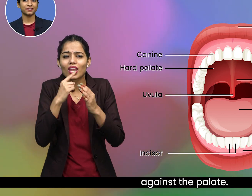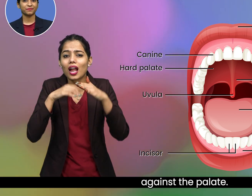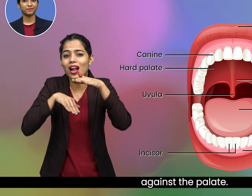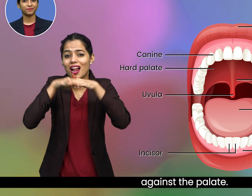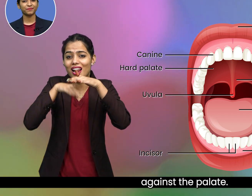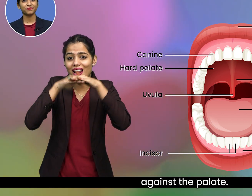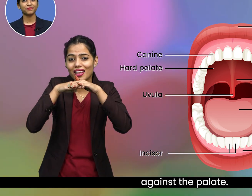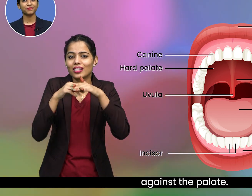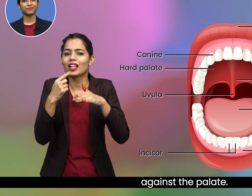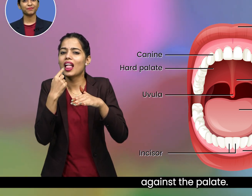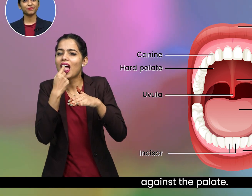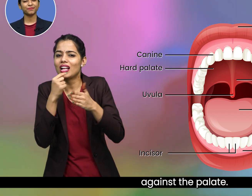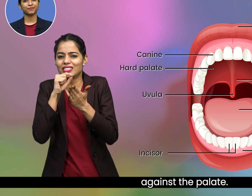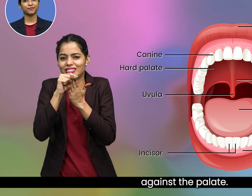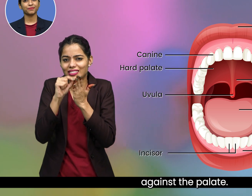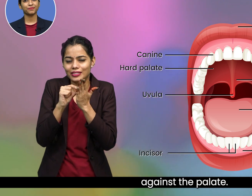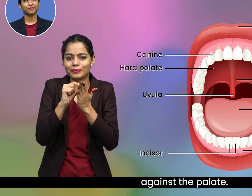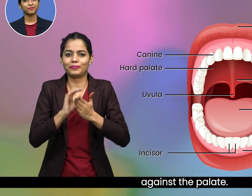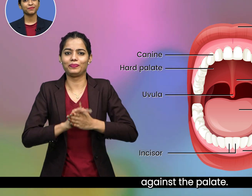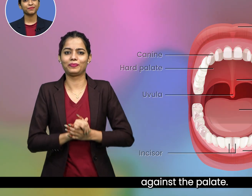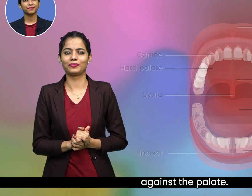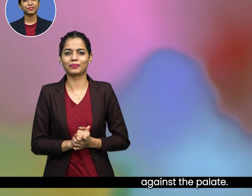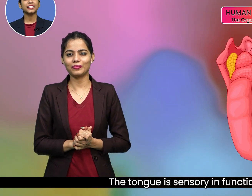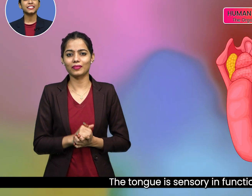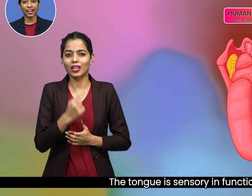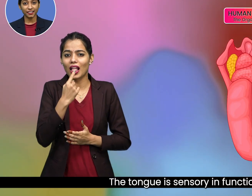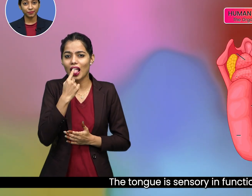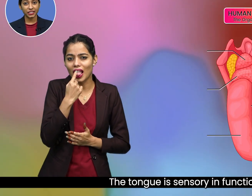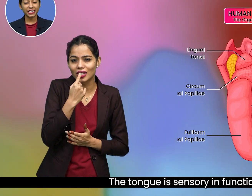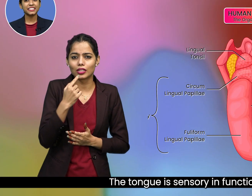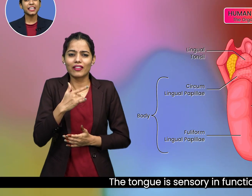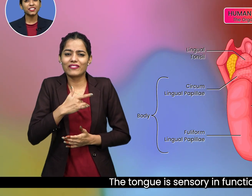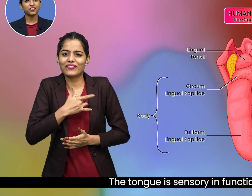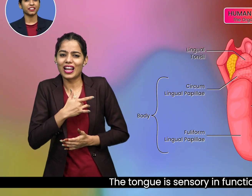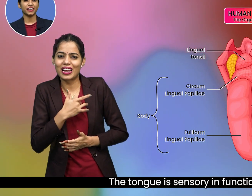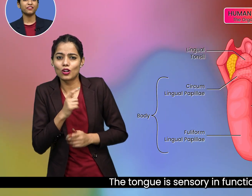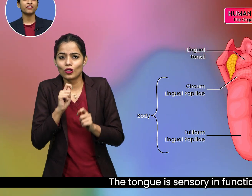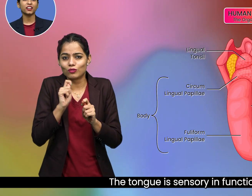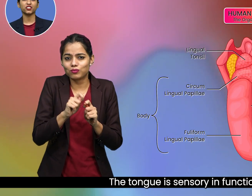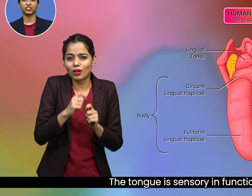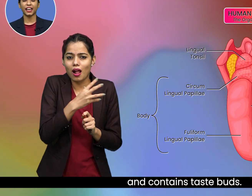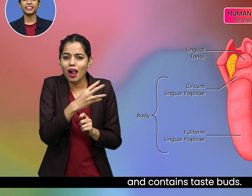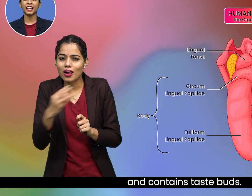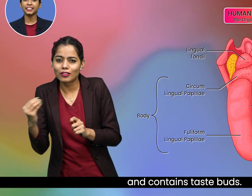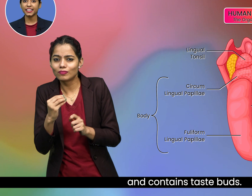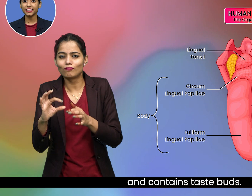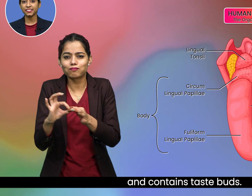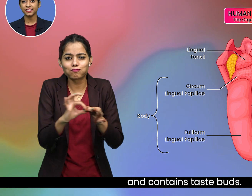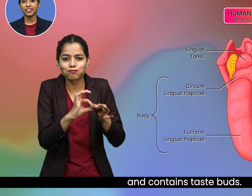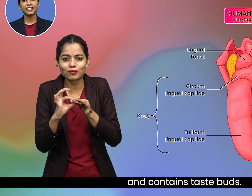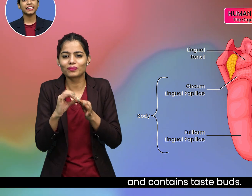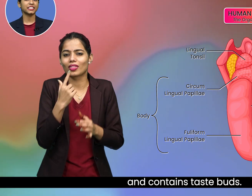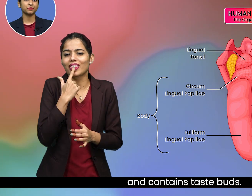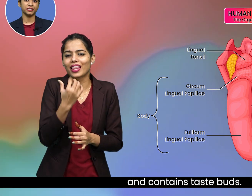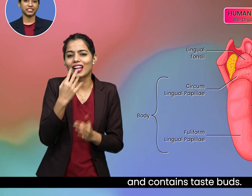the palate. The tongue is sensory in function and